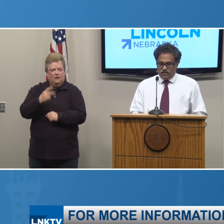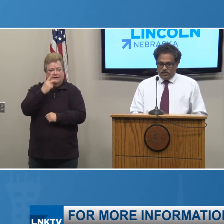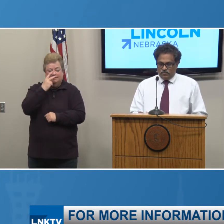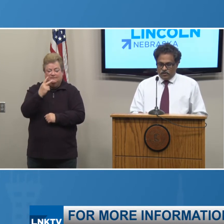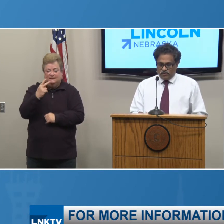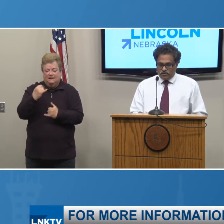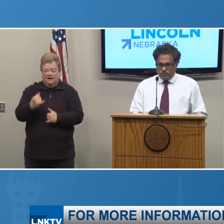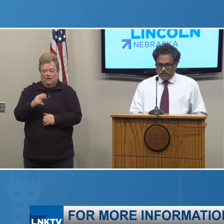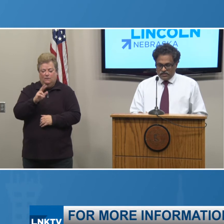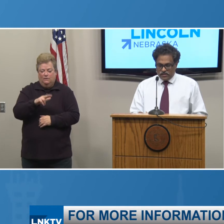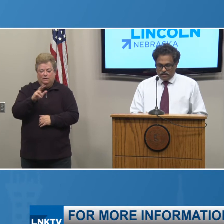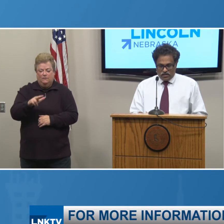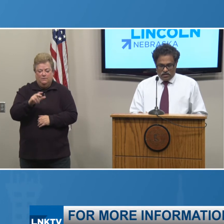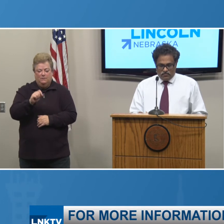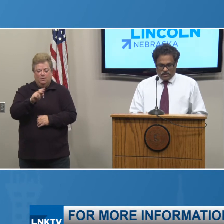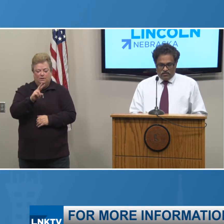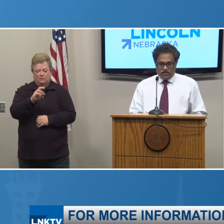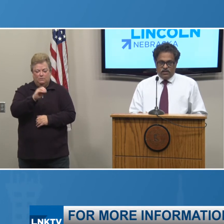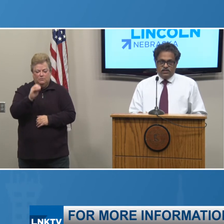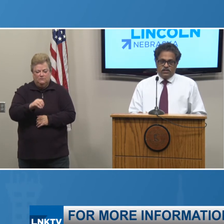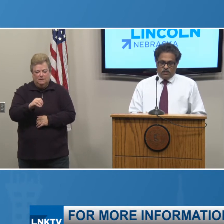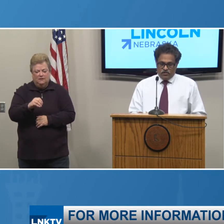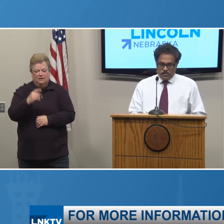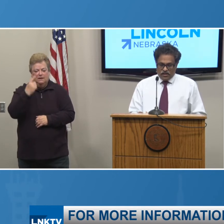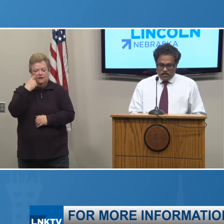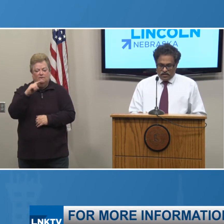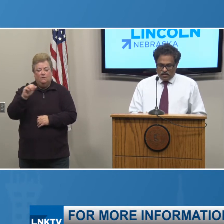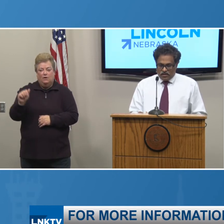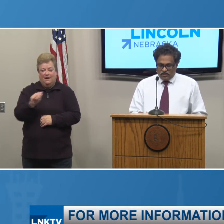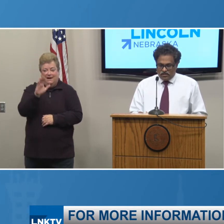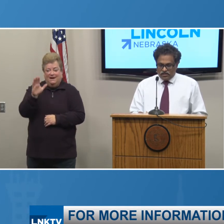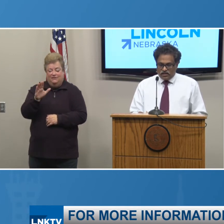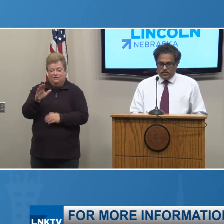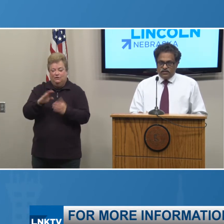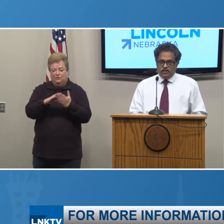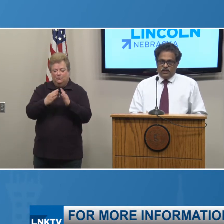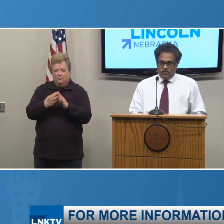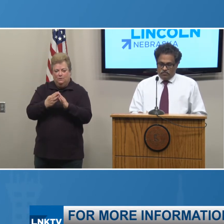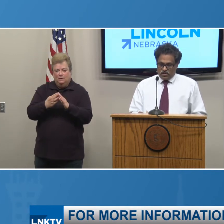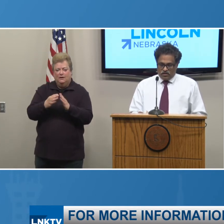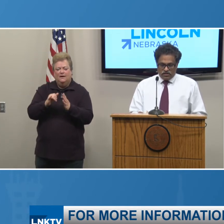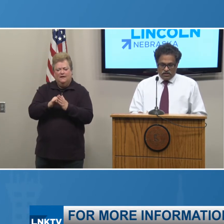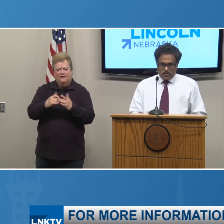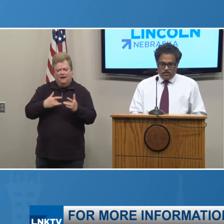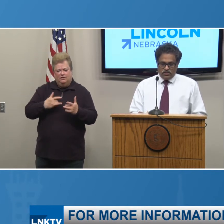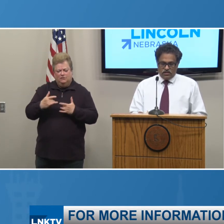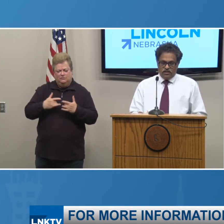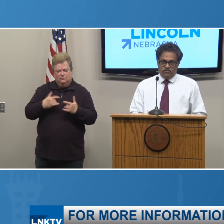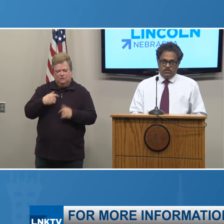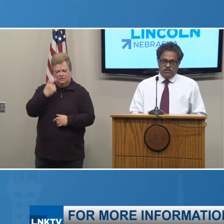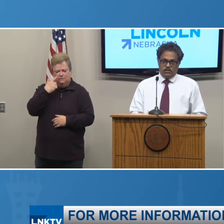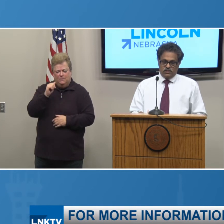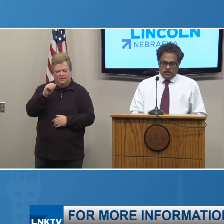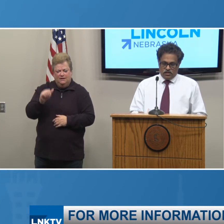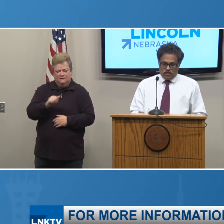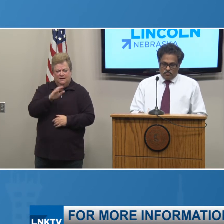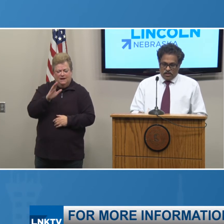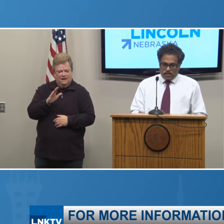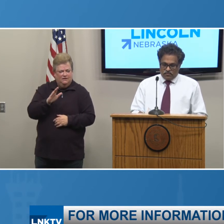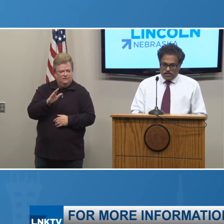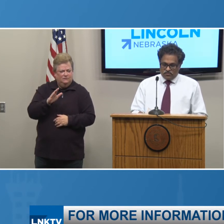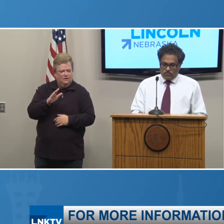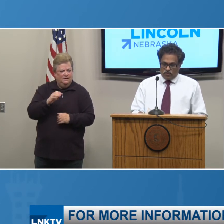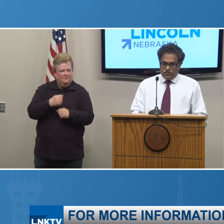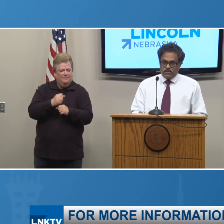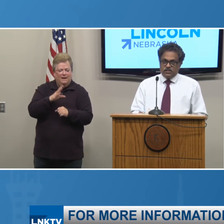is 33.2% for our Asian community. This is concerning because Asian individuals